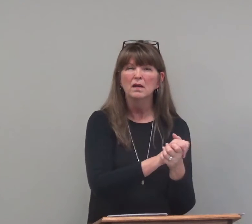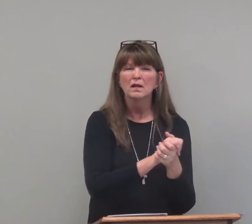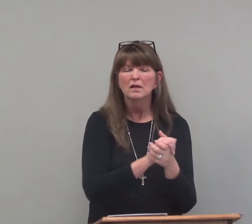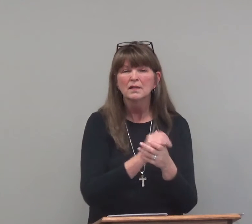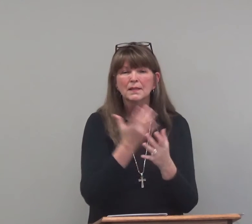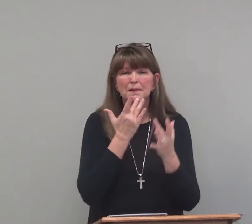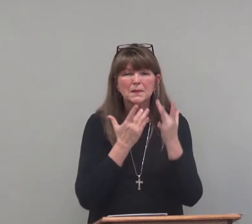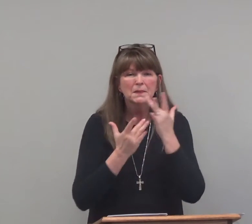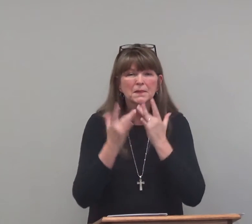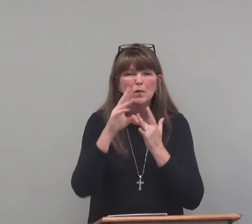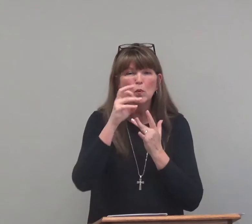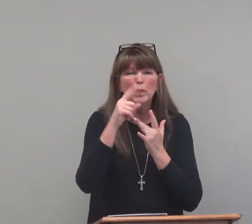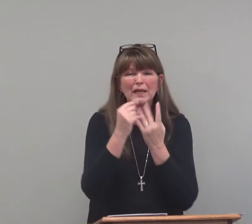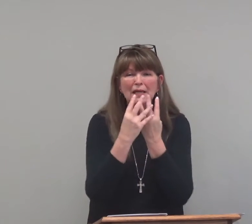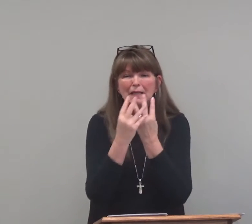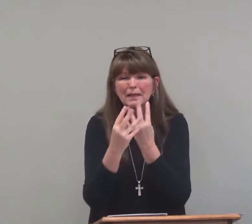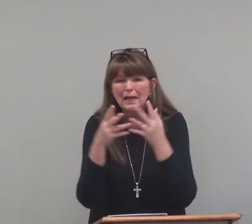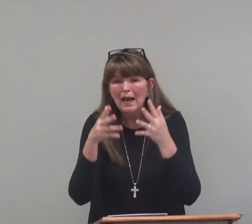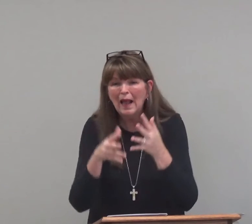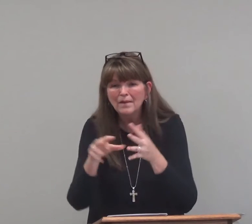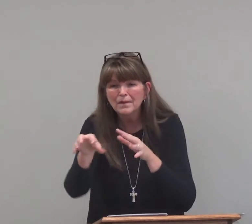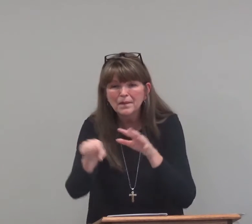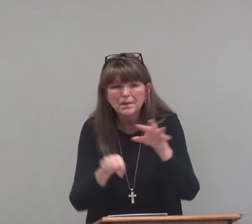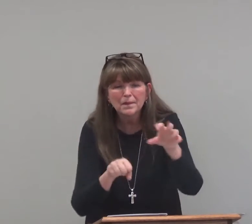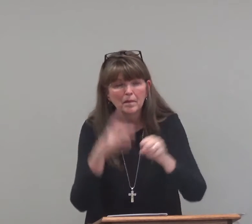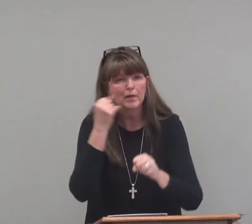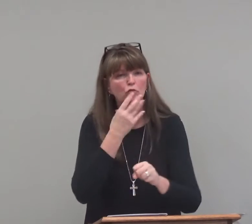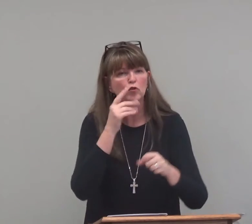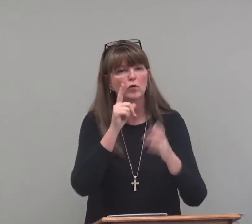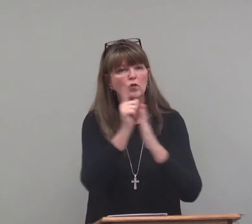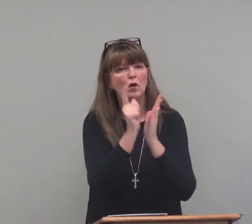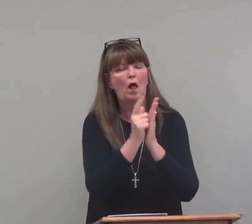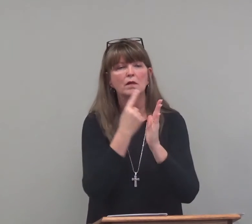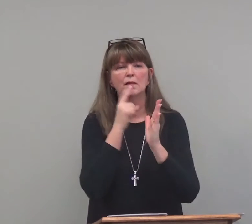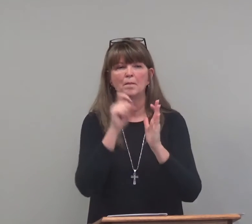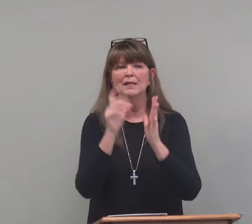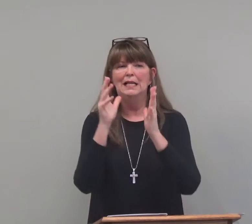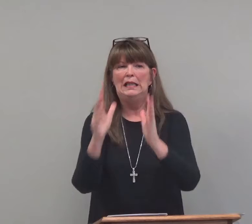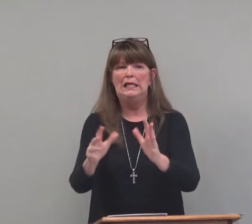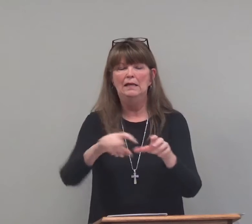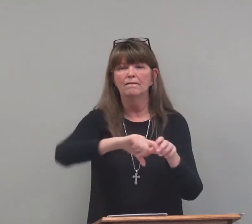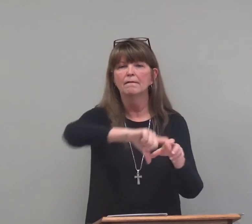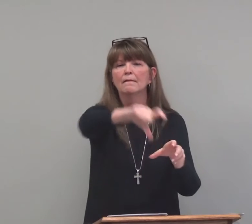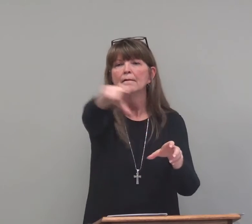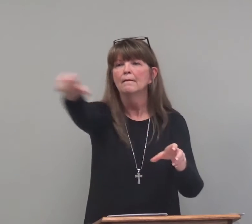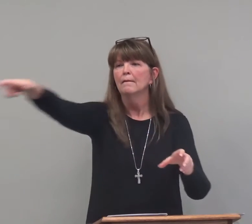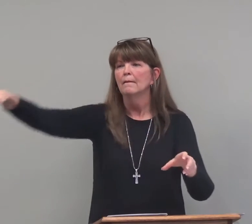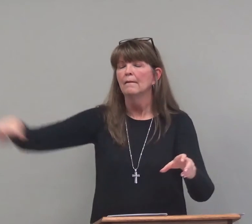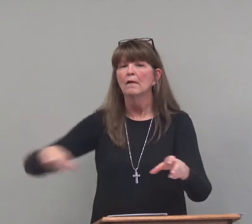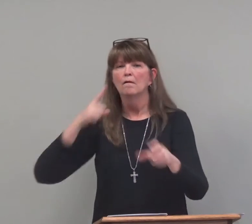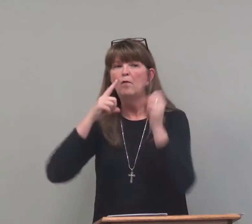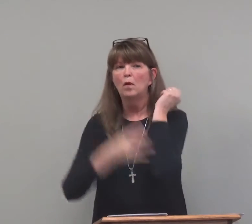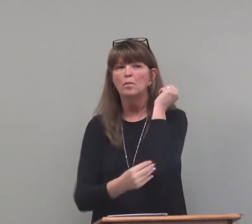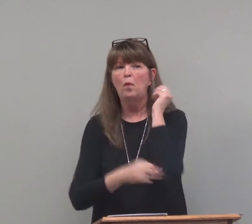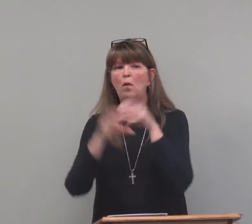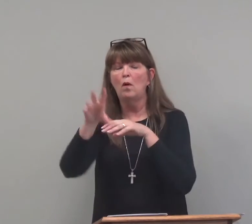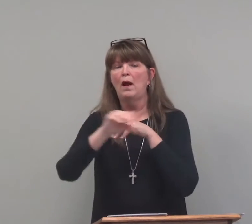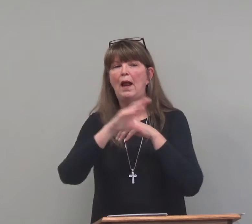she was, poor with no husband, you know, and so she was coming and taking the gleanings from the wheat because the